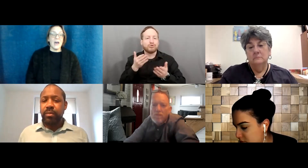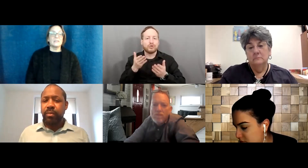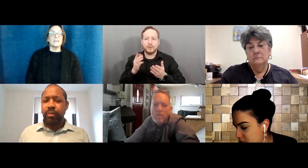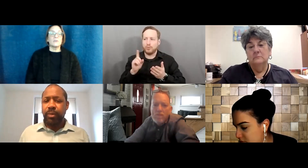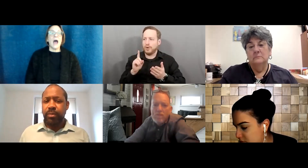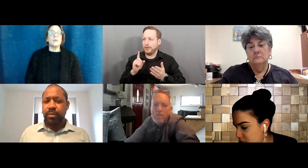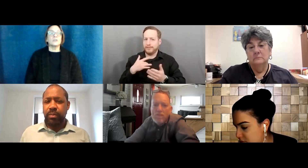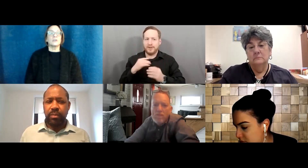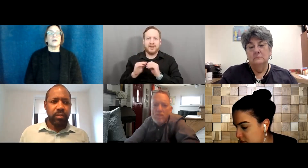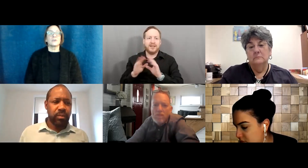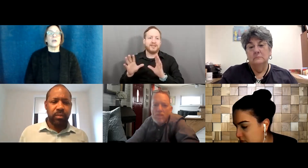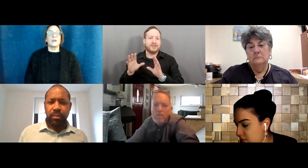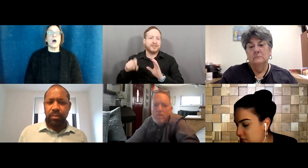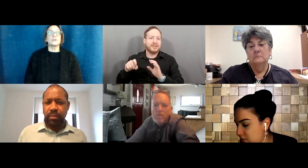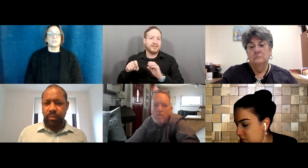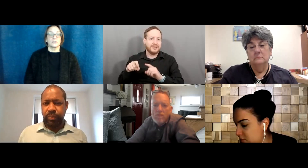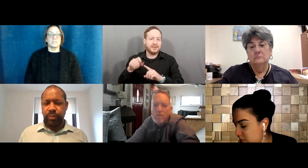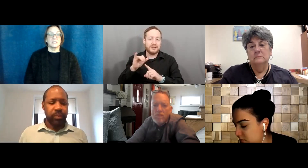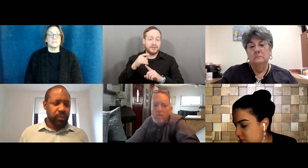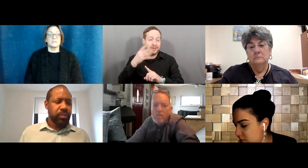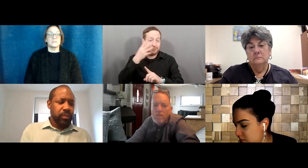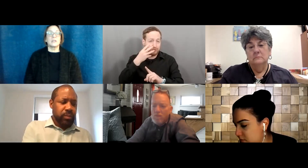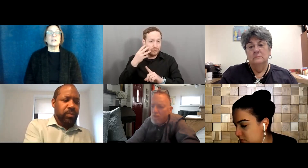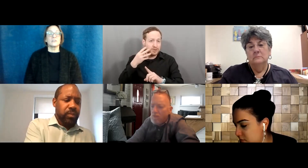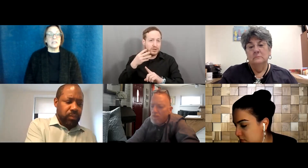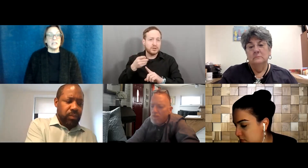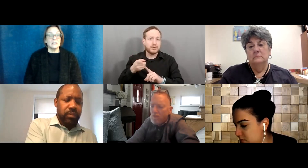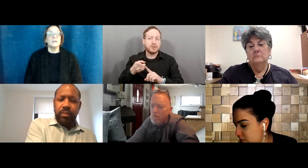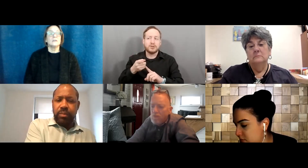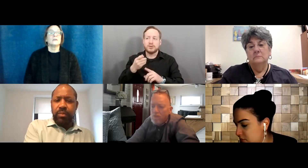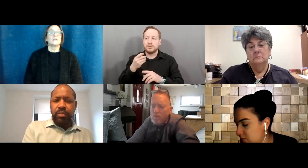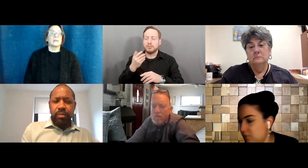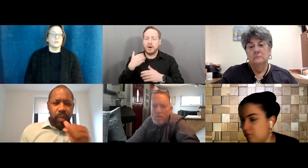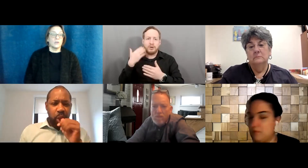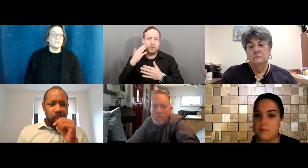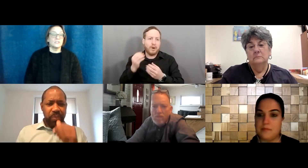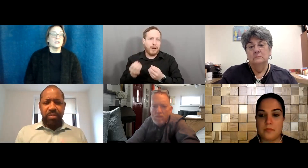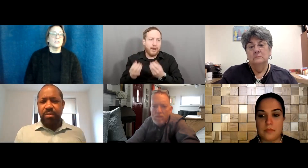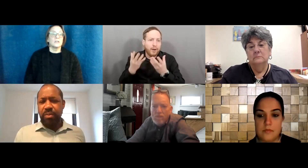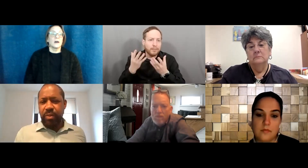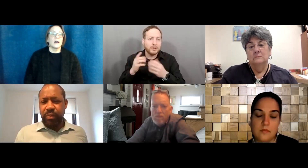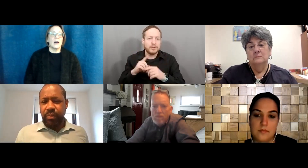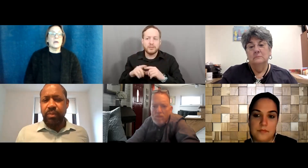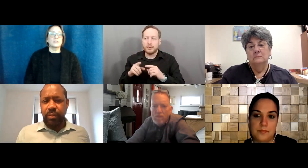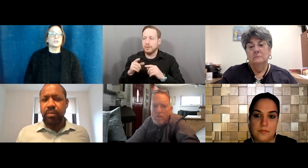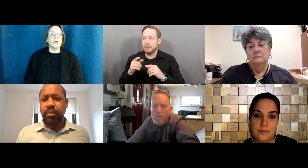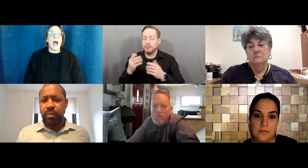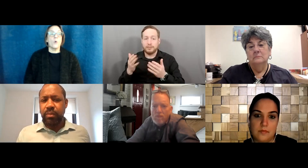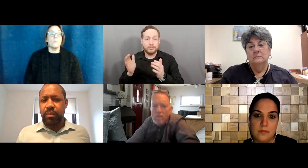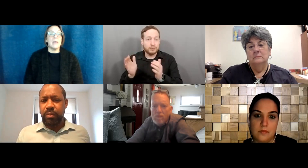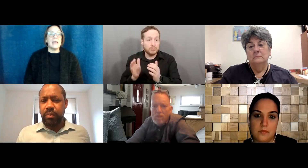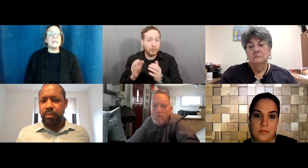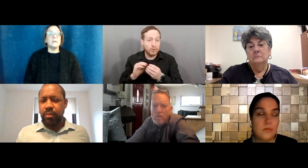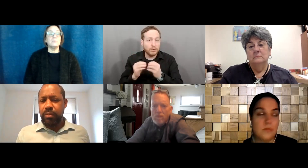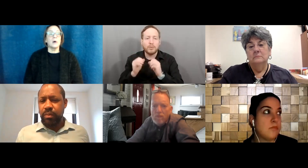with that, and later on we could add other services that we clearly need, like immigration. I'm not sure